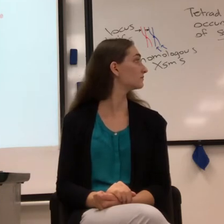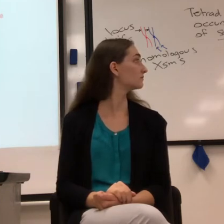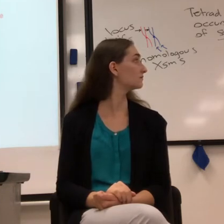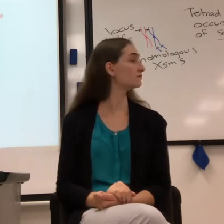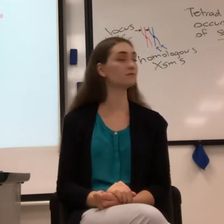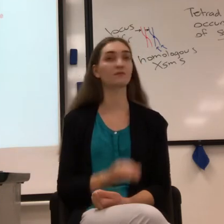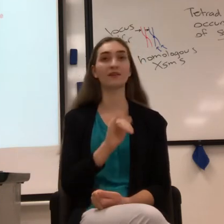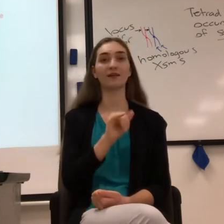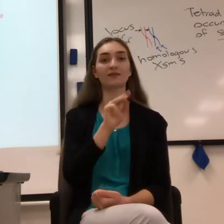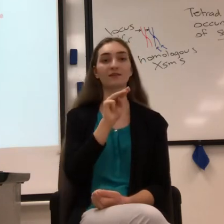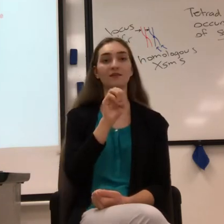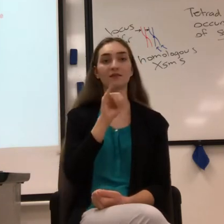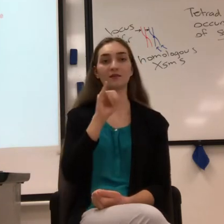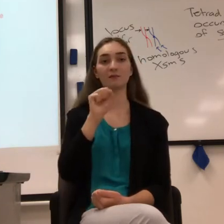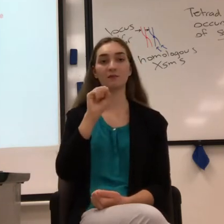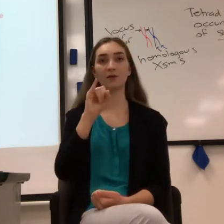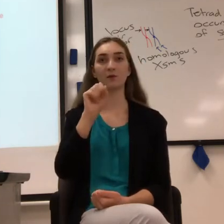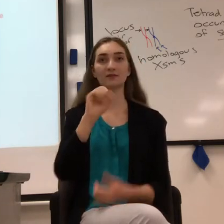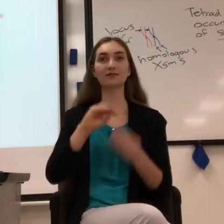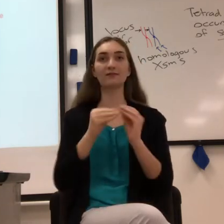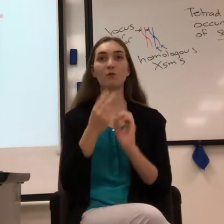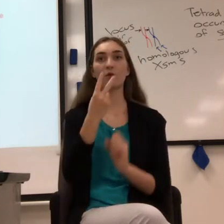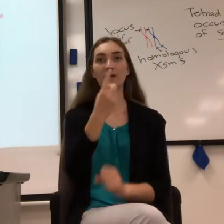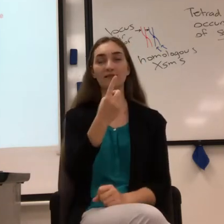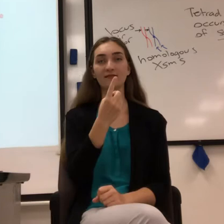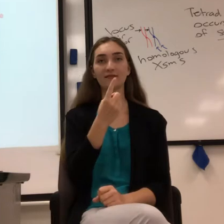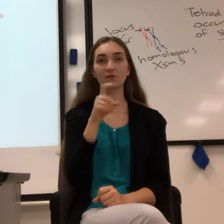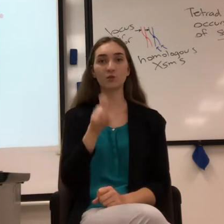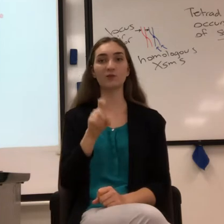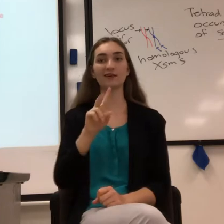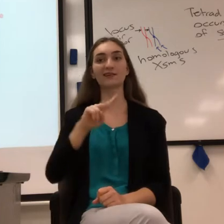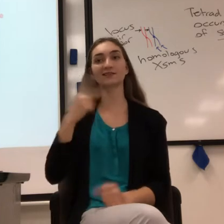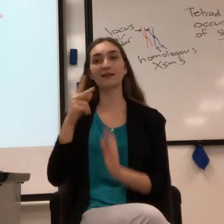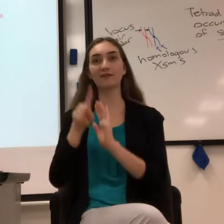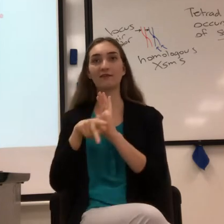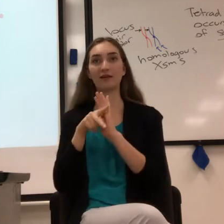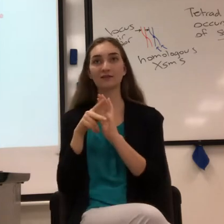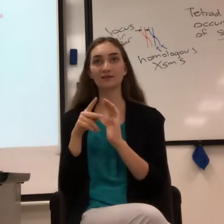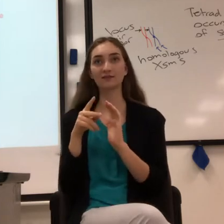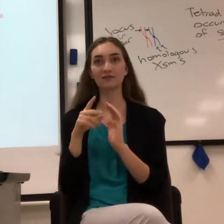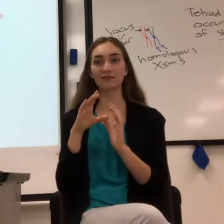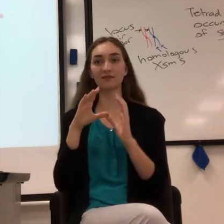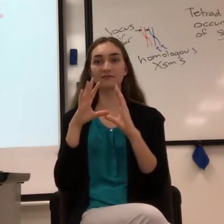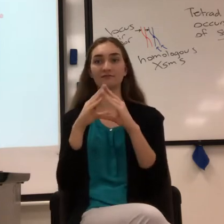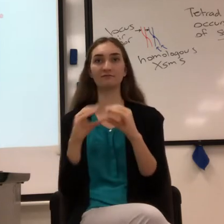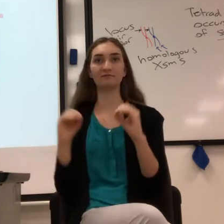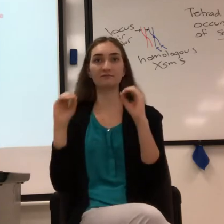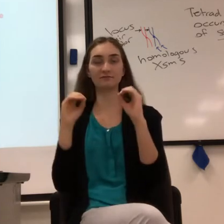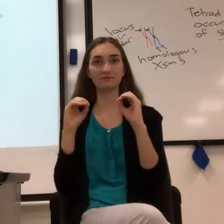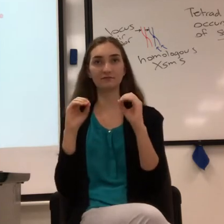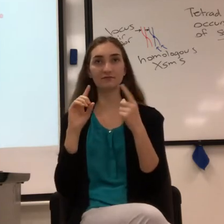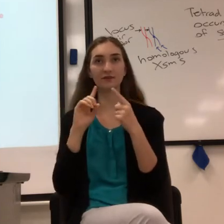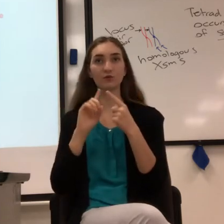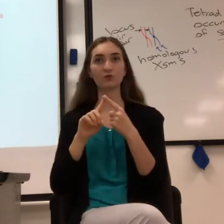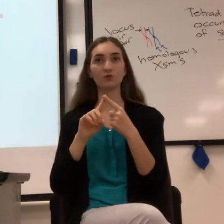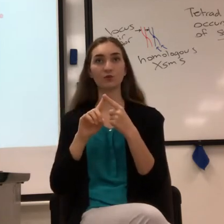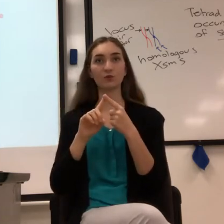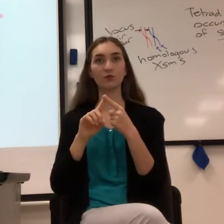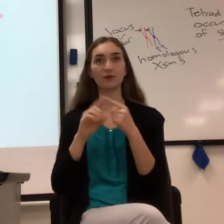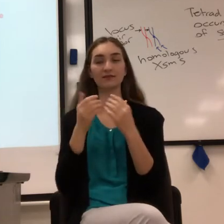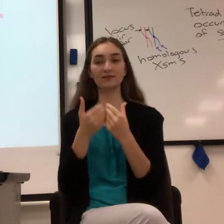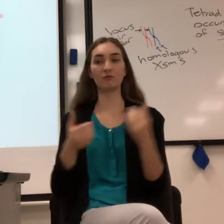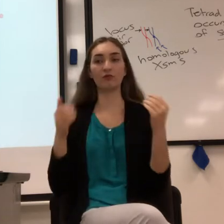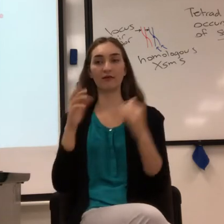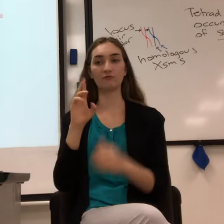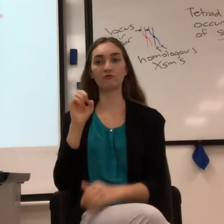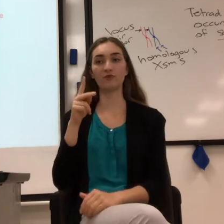Okay, this is meiosis one. You have to go through another phase of cell division to separate the replicated chromosomes. And that's